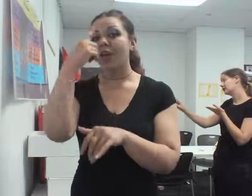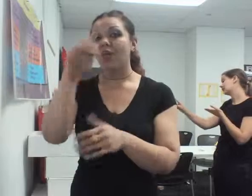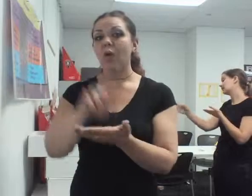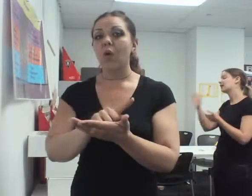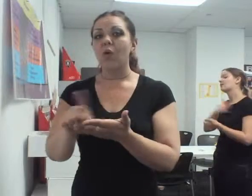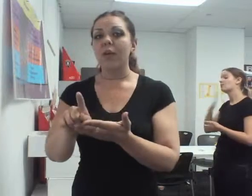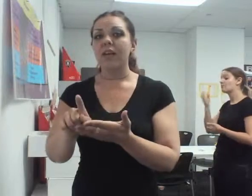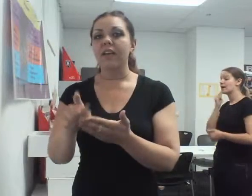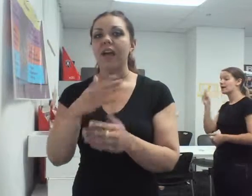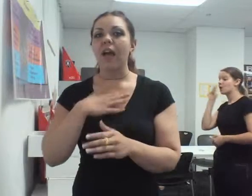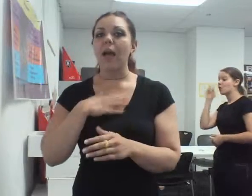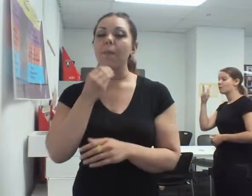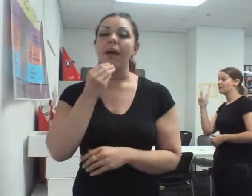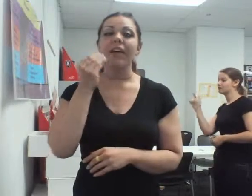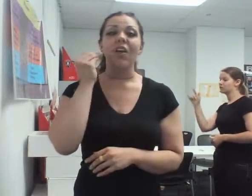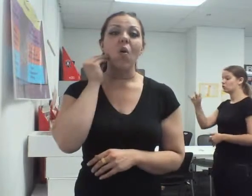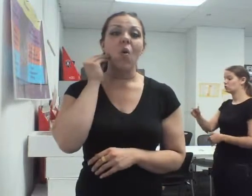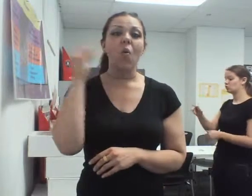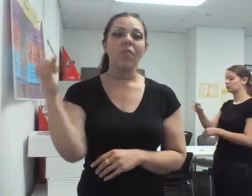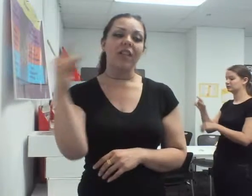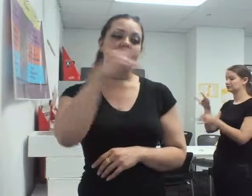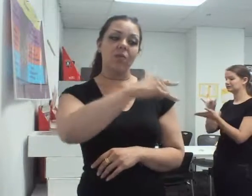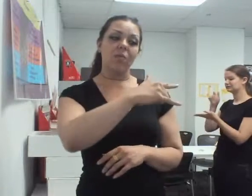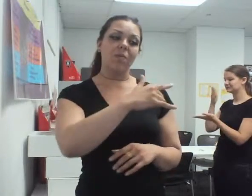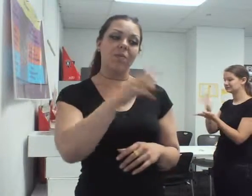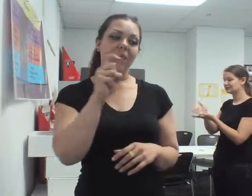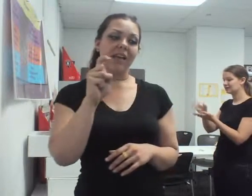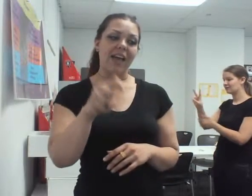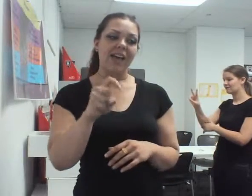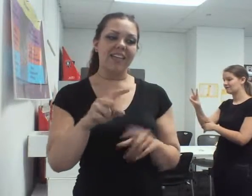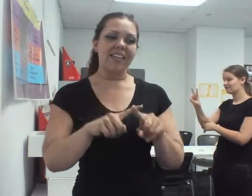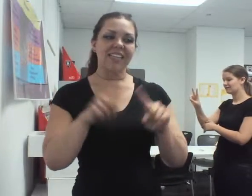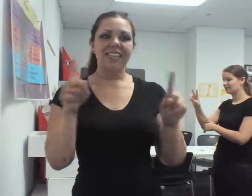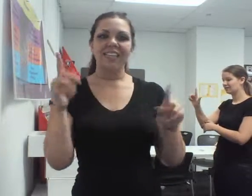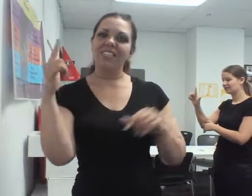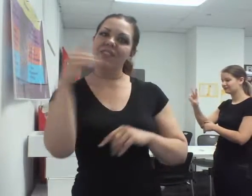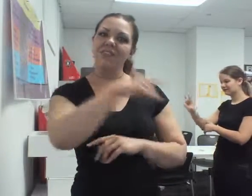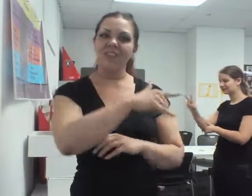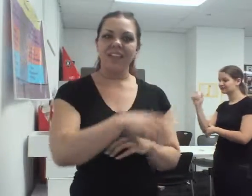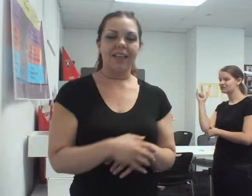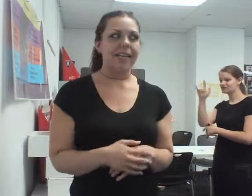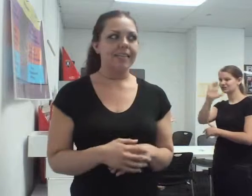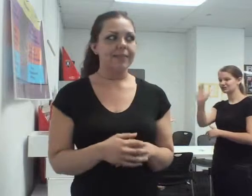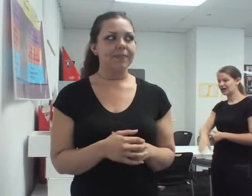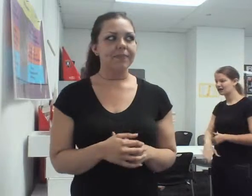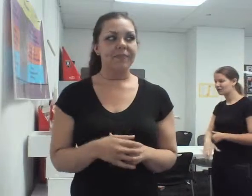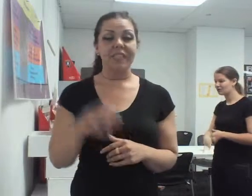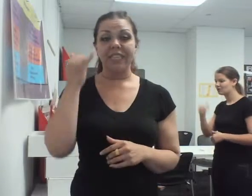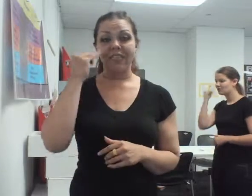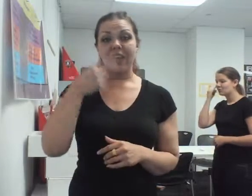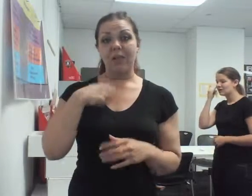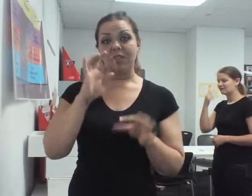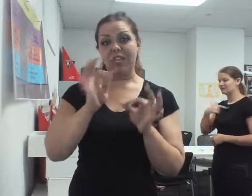flight, so I stopped in Vegas and then ended up coming back to Chicago. If I was going to interpret that in ASL, it might look something like